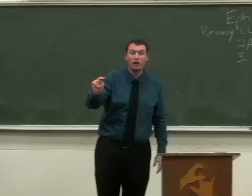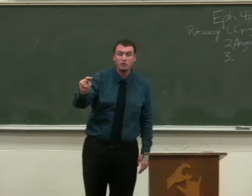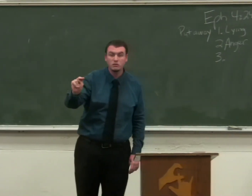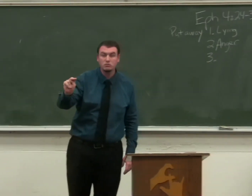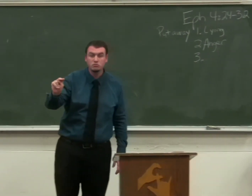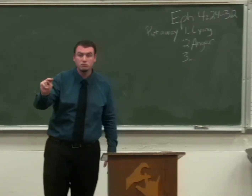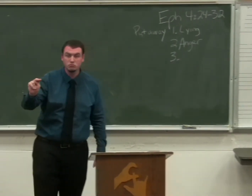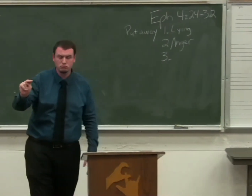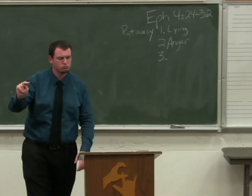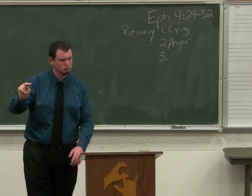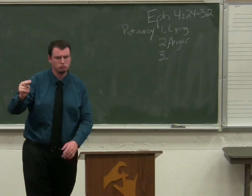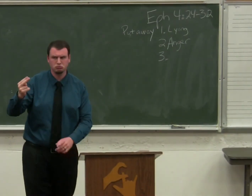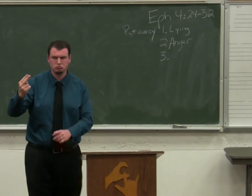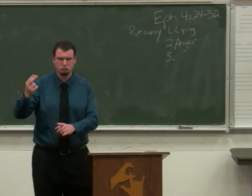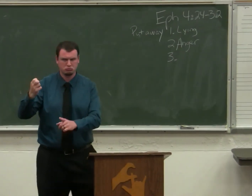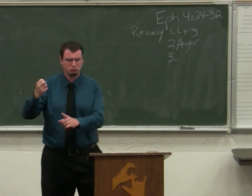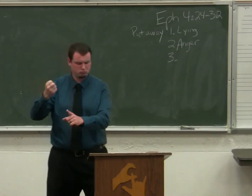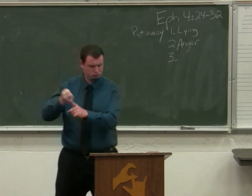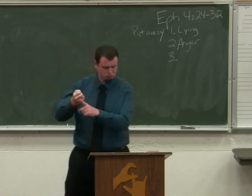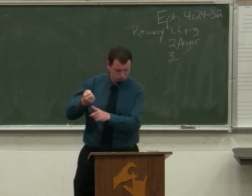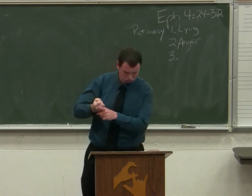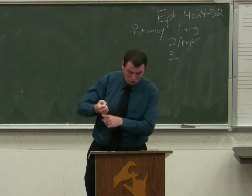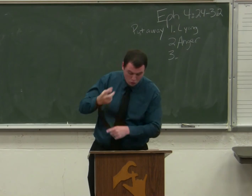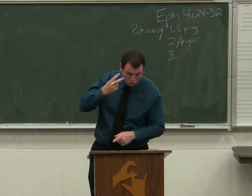His name was Achan.